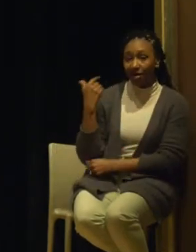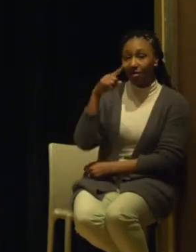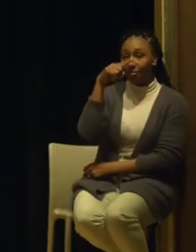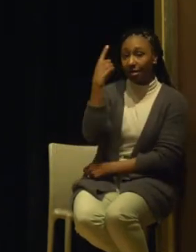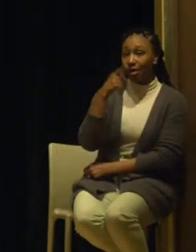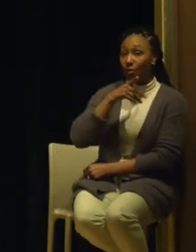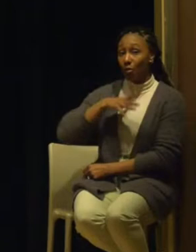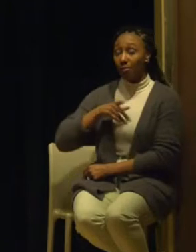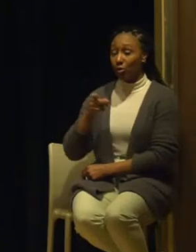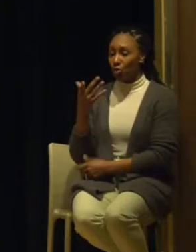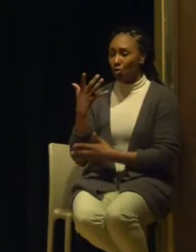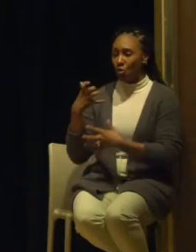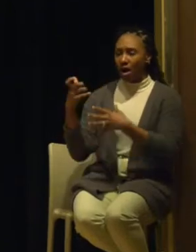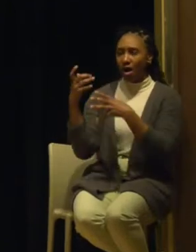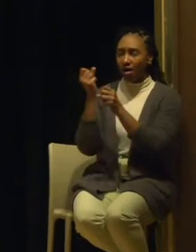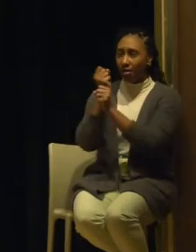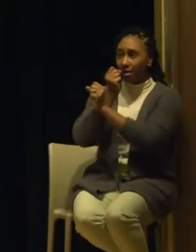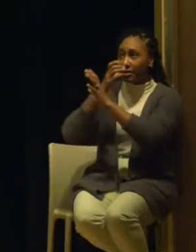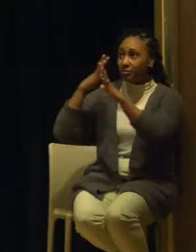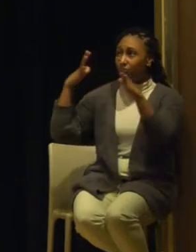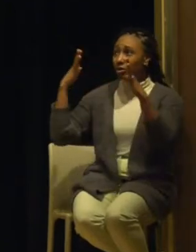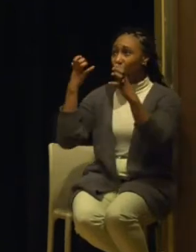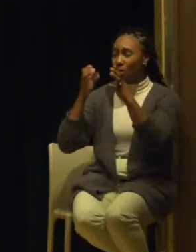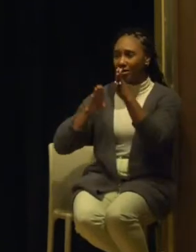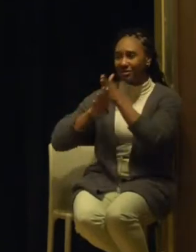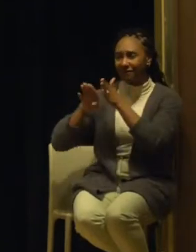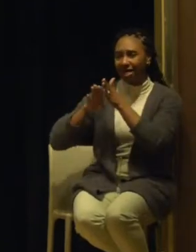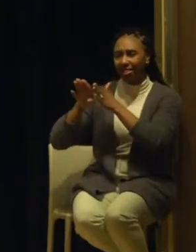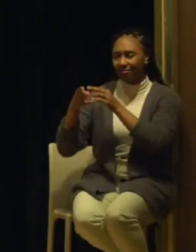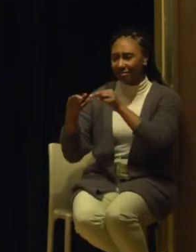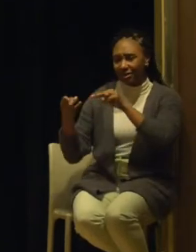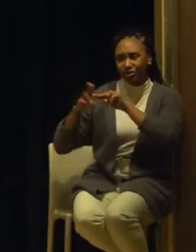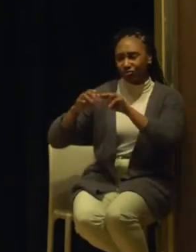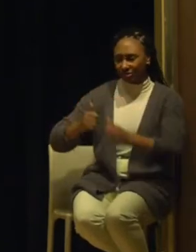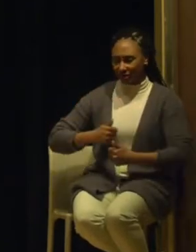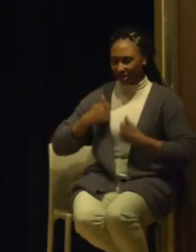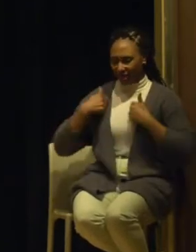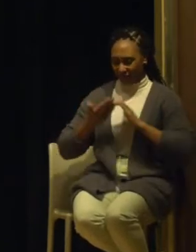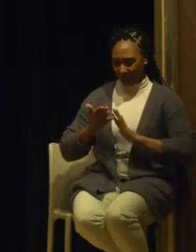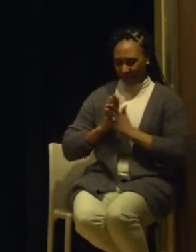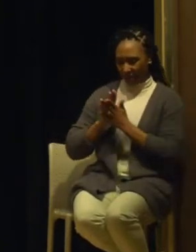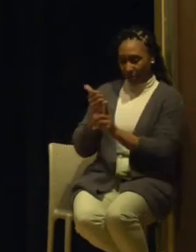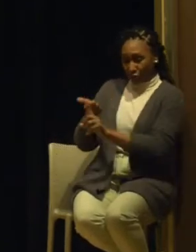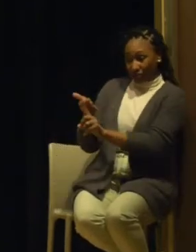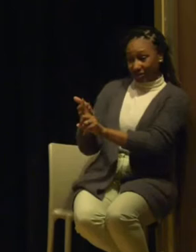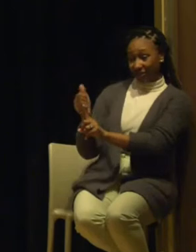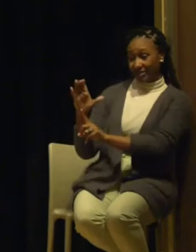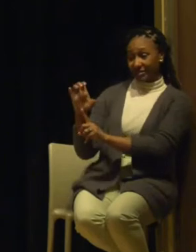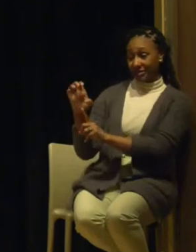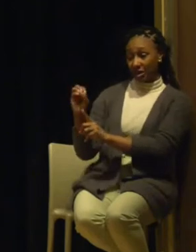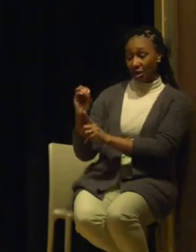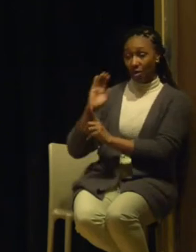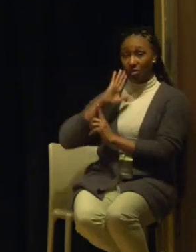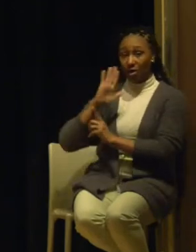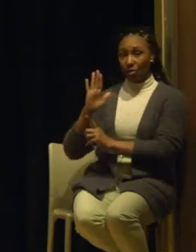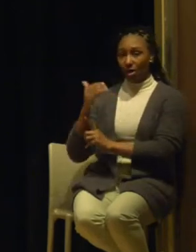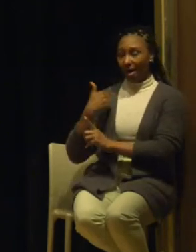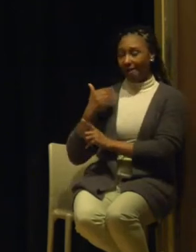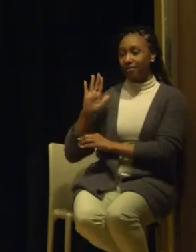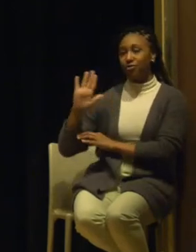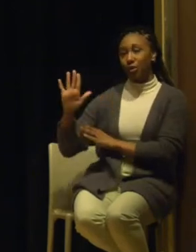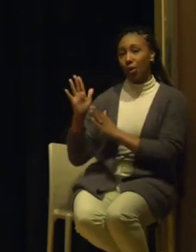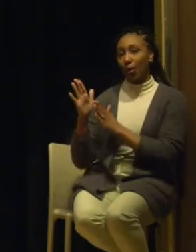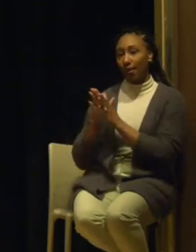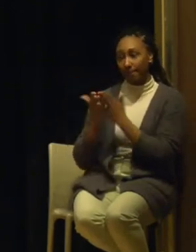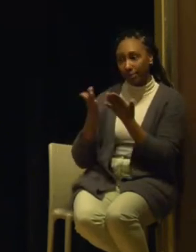aspirations of climbing the corporate ladder, mm-hmm. becoming a lawyer, becoming the next CEO, they will have your book as guidance. Because not only do you